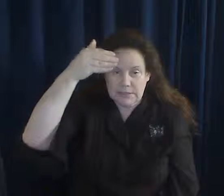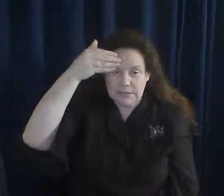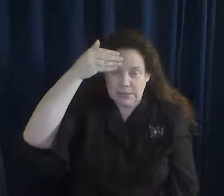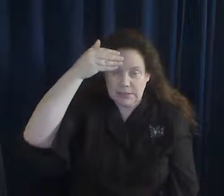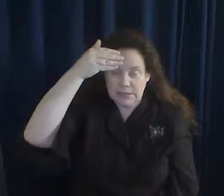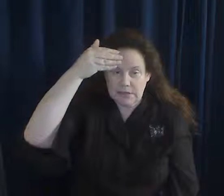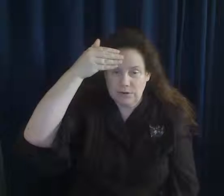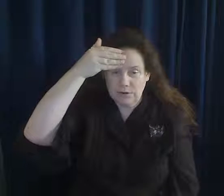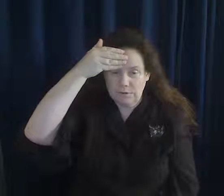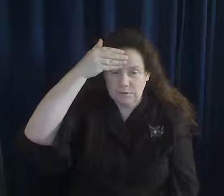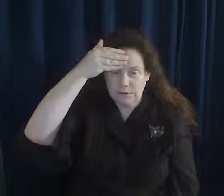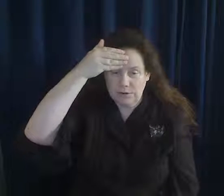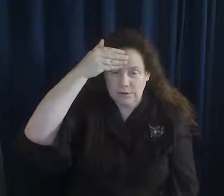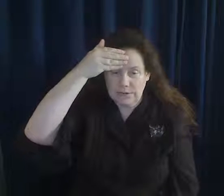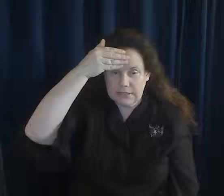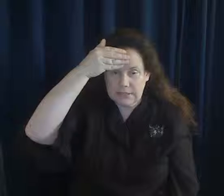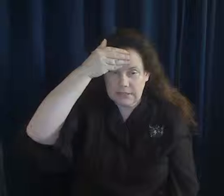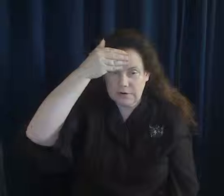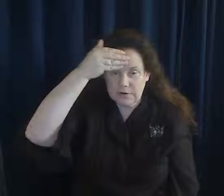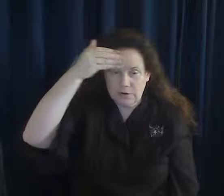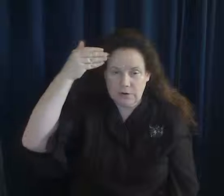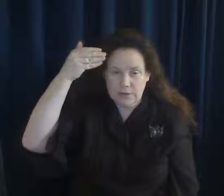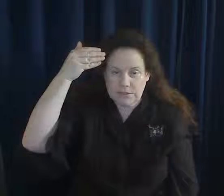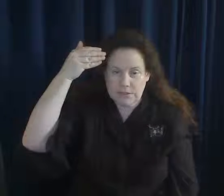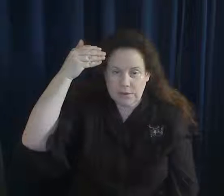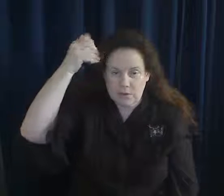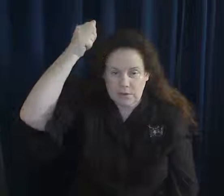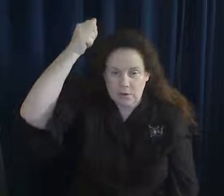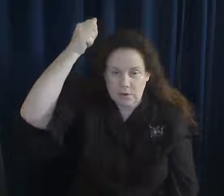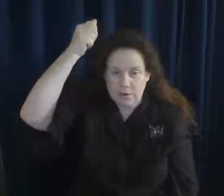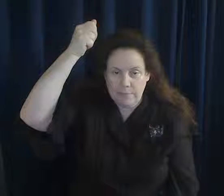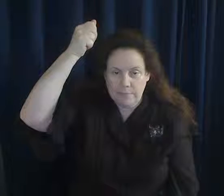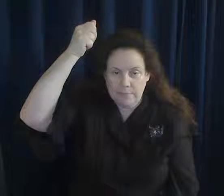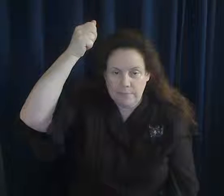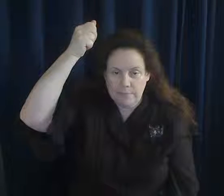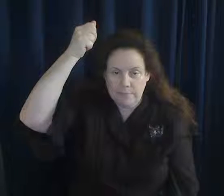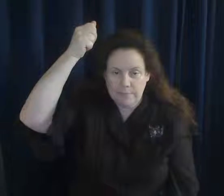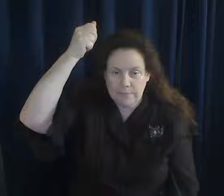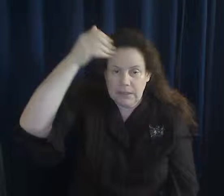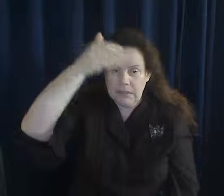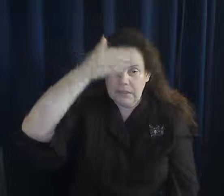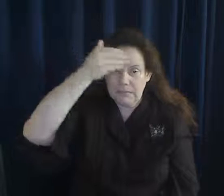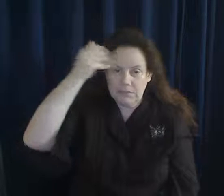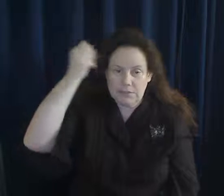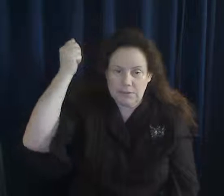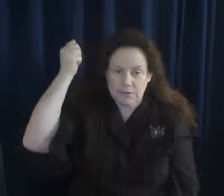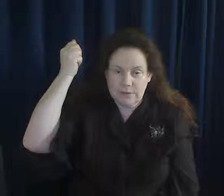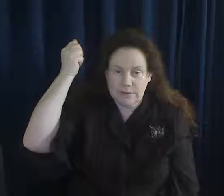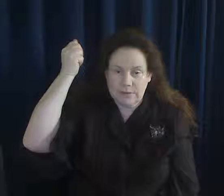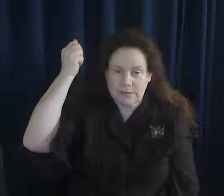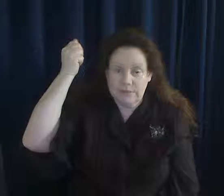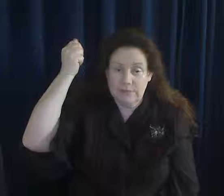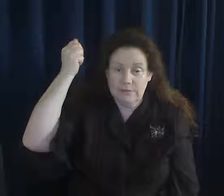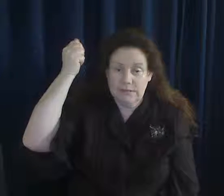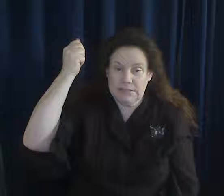so you take your fingers together, go across your forehead and go up. If you just do this, it